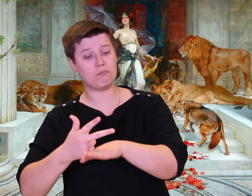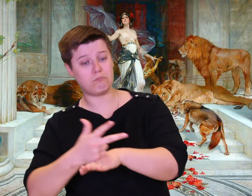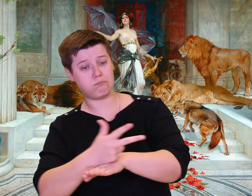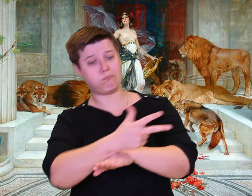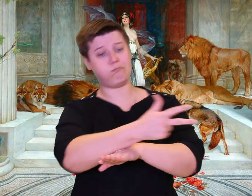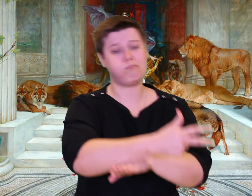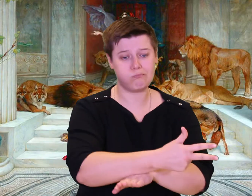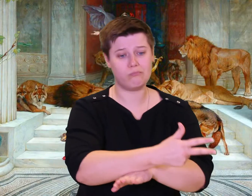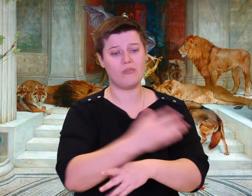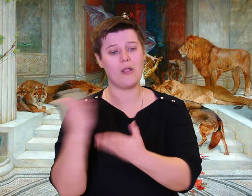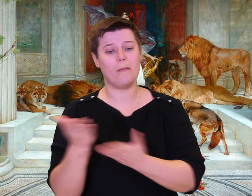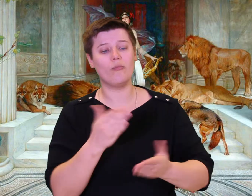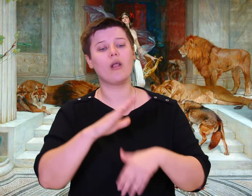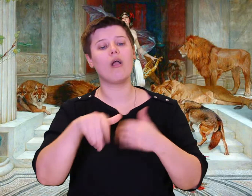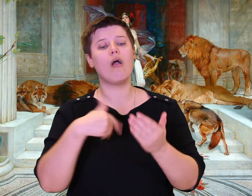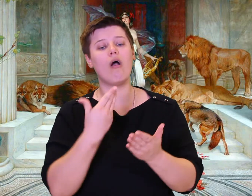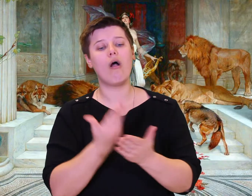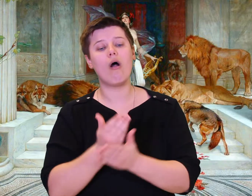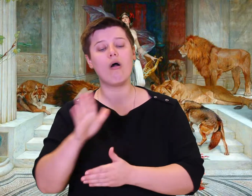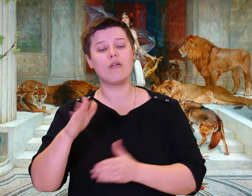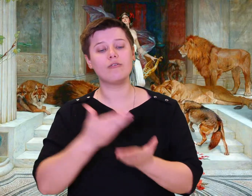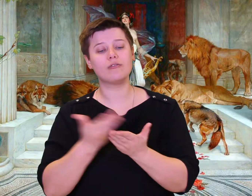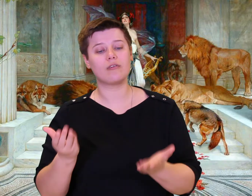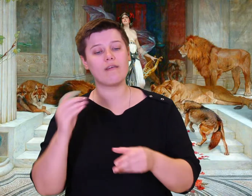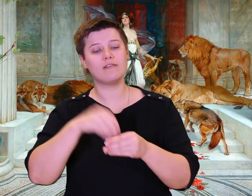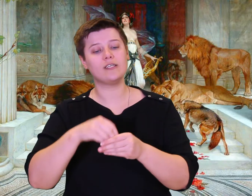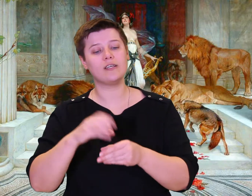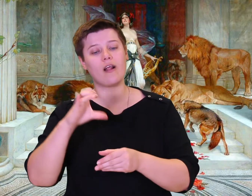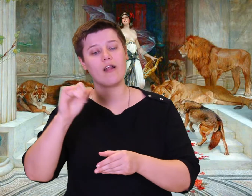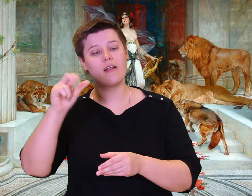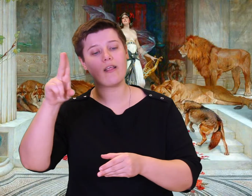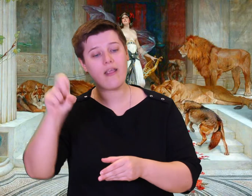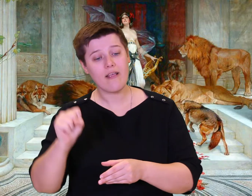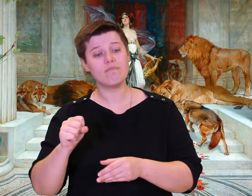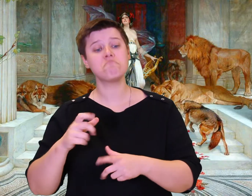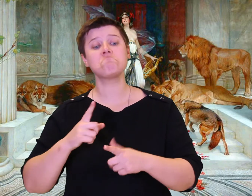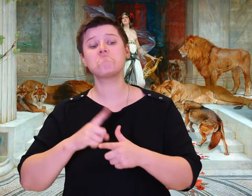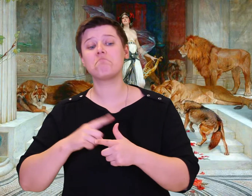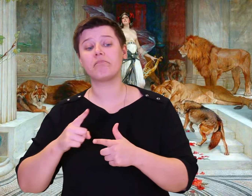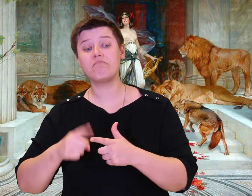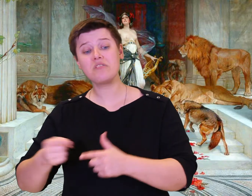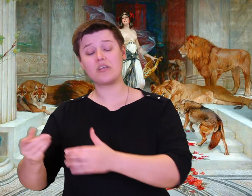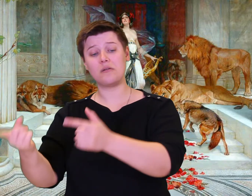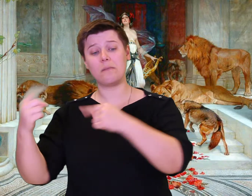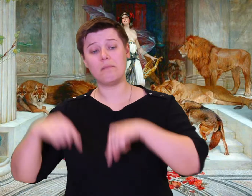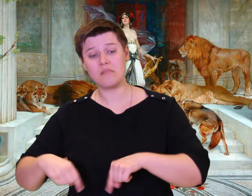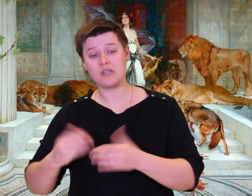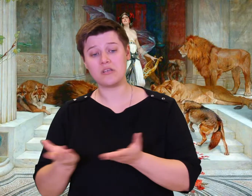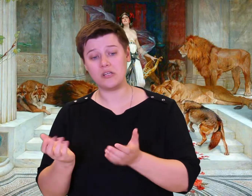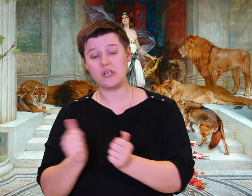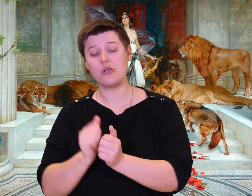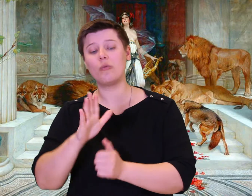First drag the ship to land and bring your stores and all your gear inside the caves. Then come back with your loyal